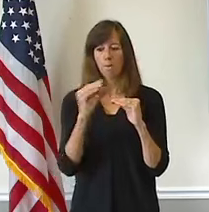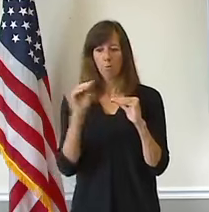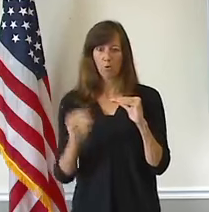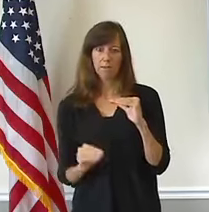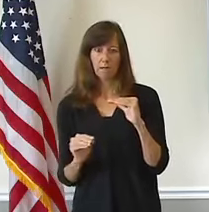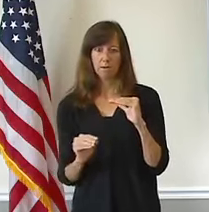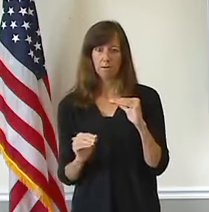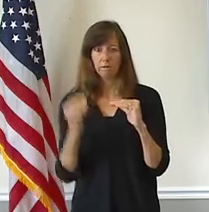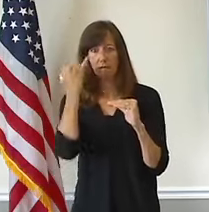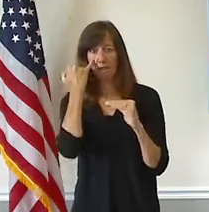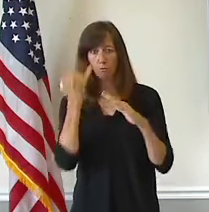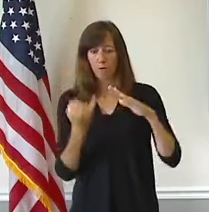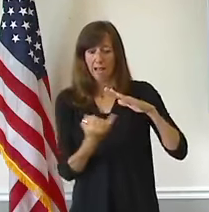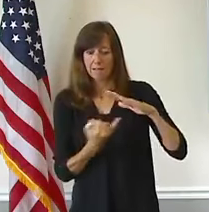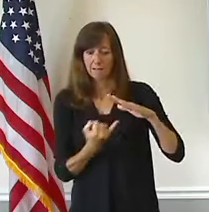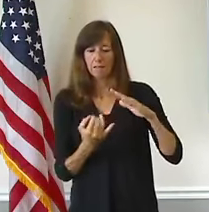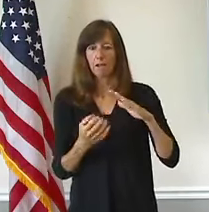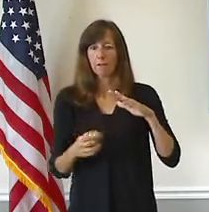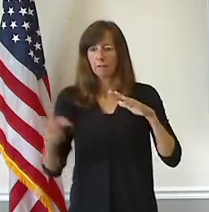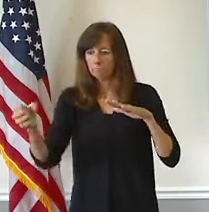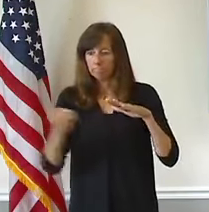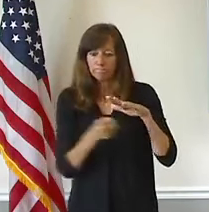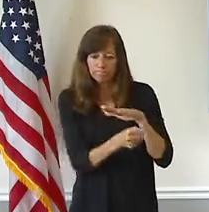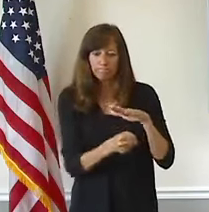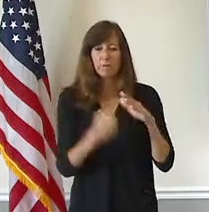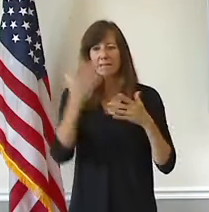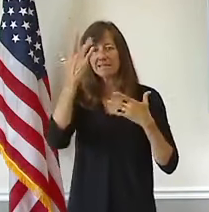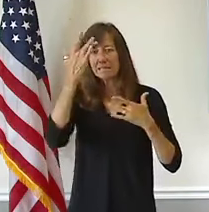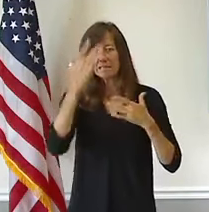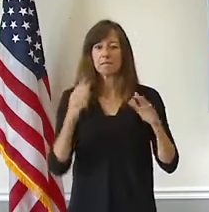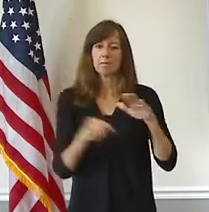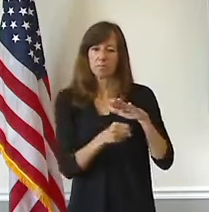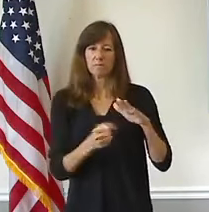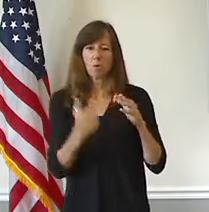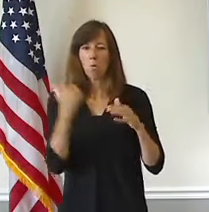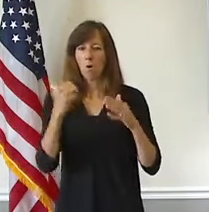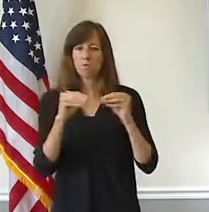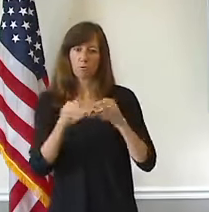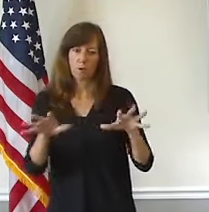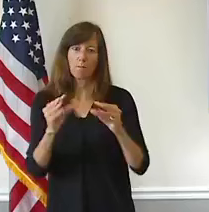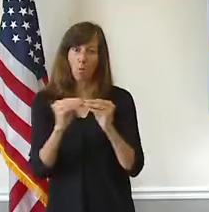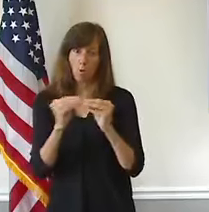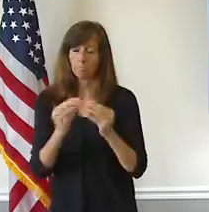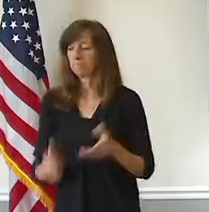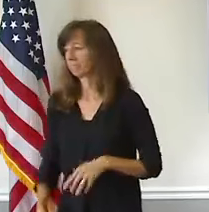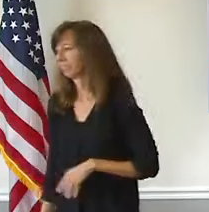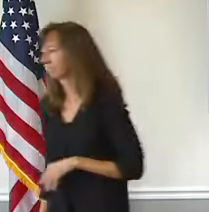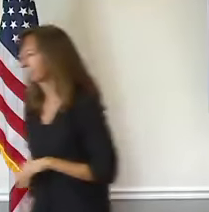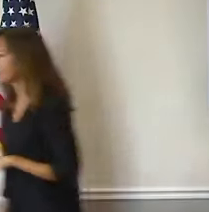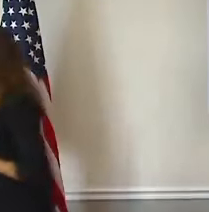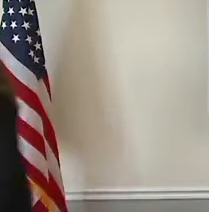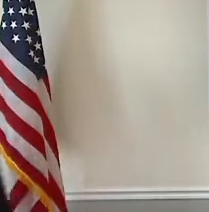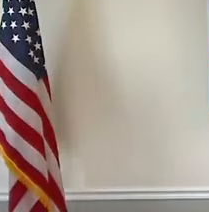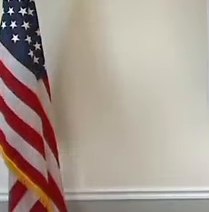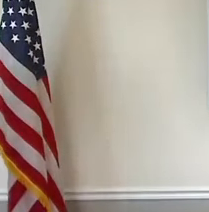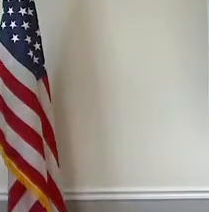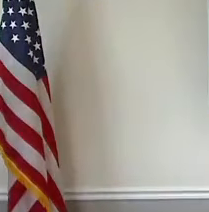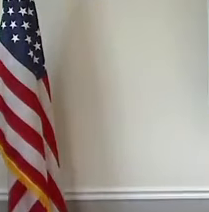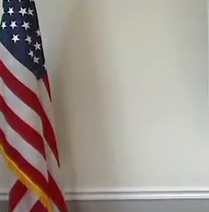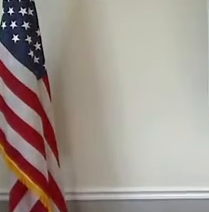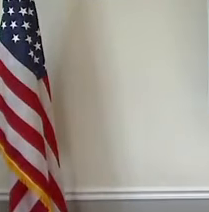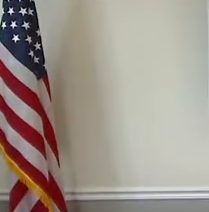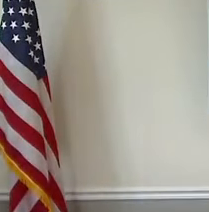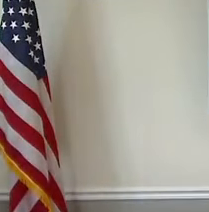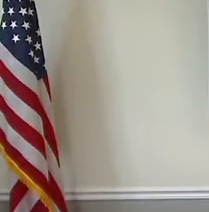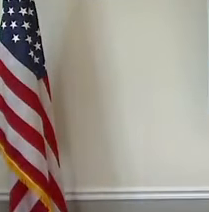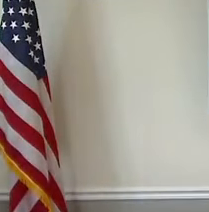further. Thank you for that. And so as it relates in particular to schools, but we talked a little bit